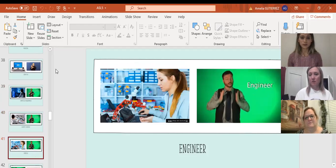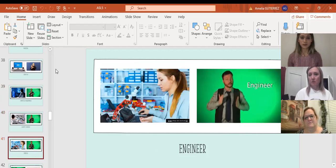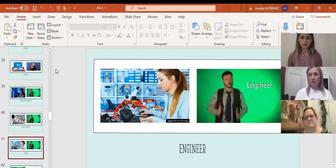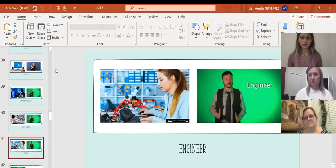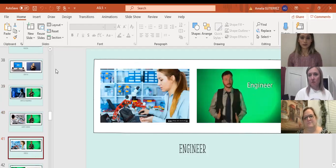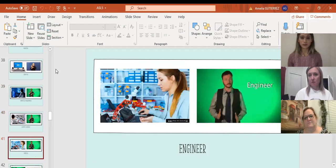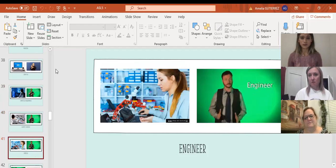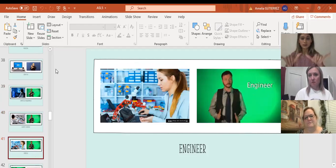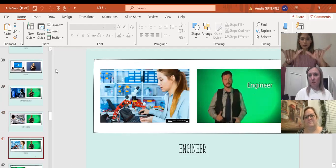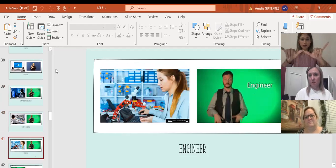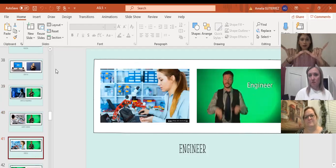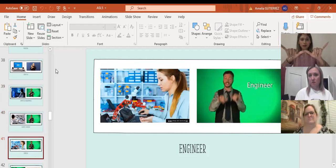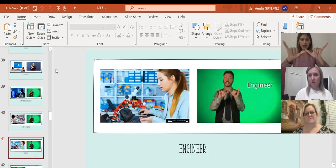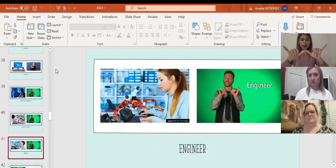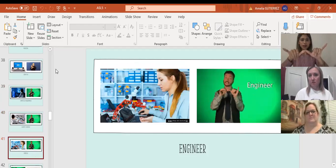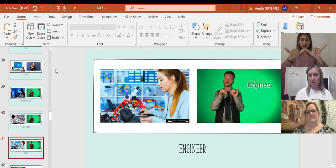No.